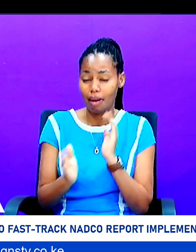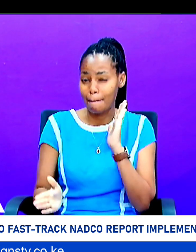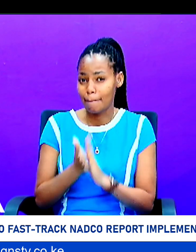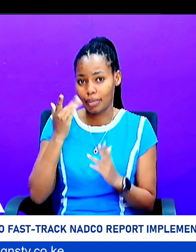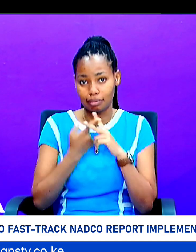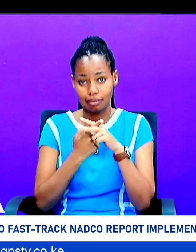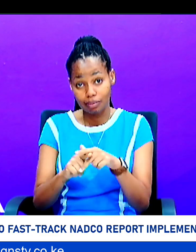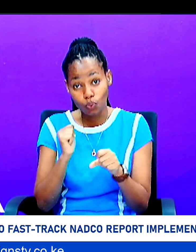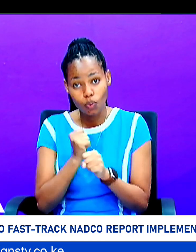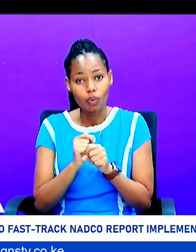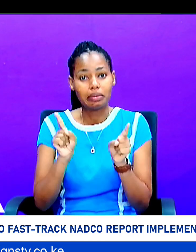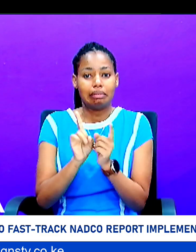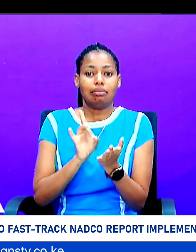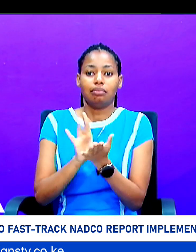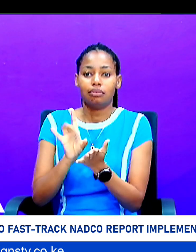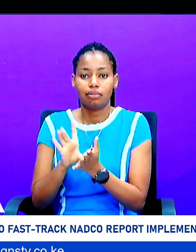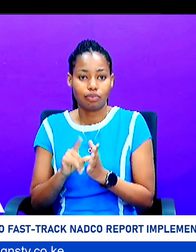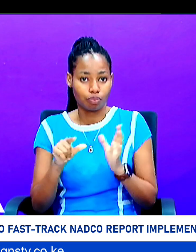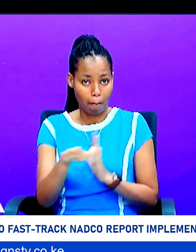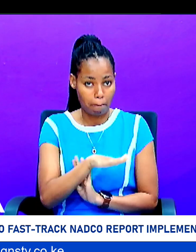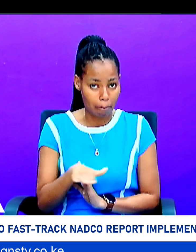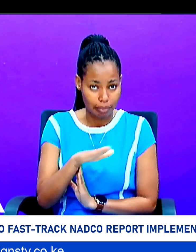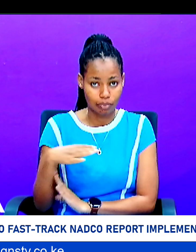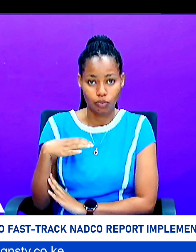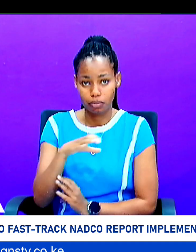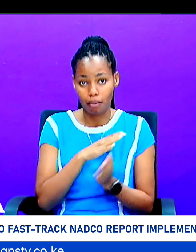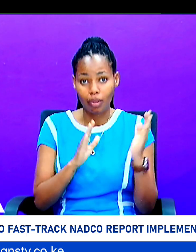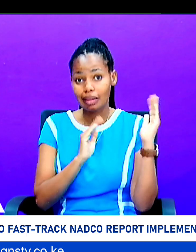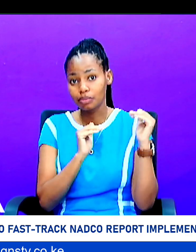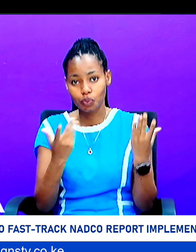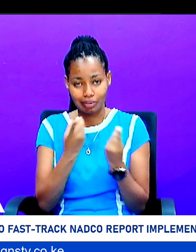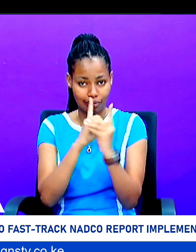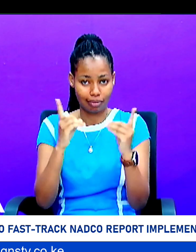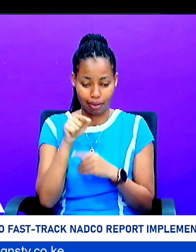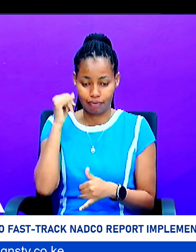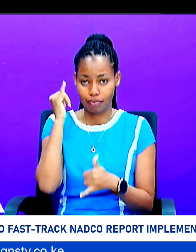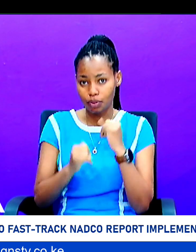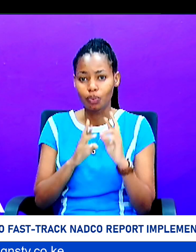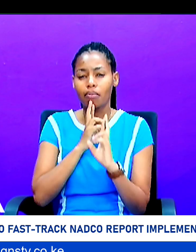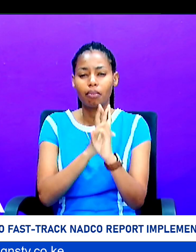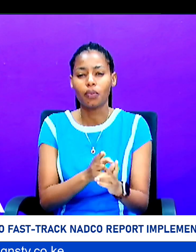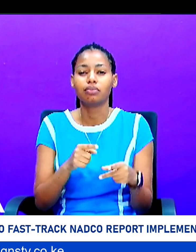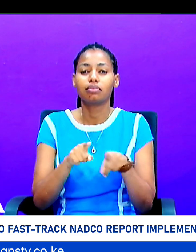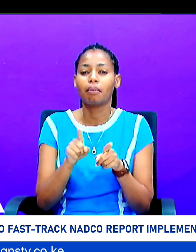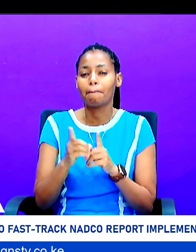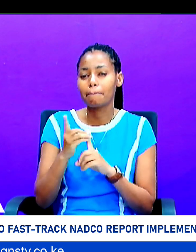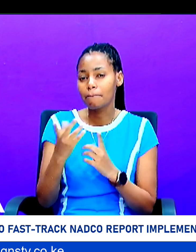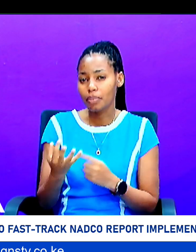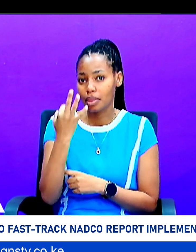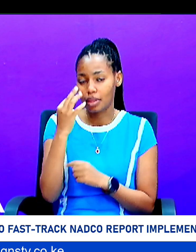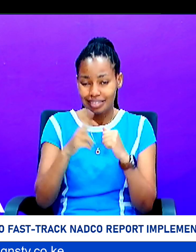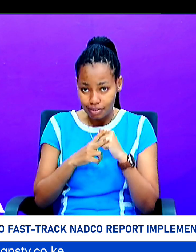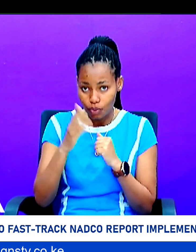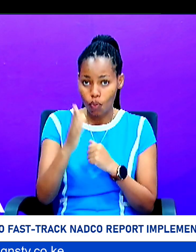A committee led by the former ODM Secretary General Agnes Zani has been tasked with immediately beginning